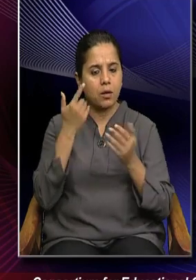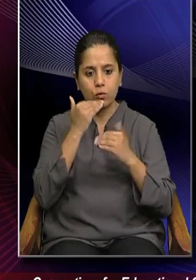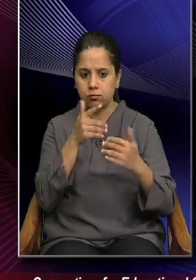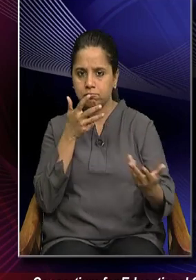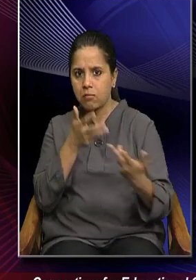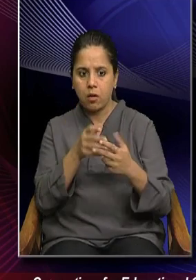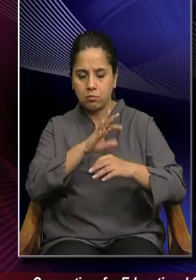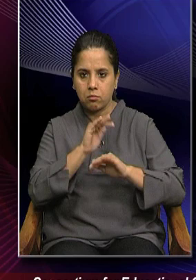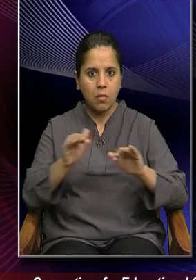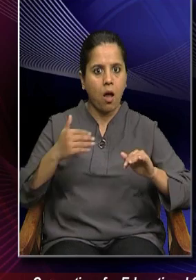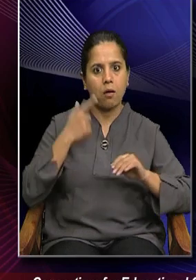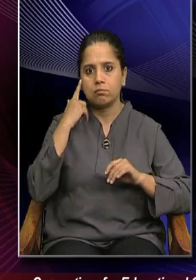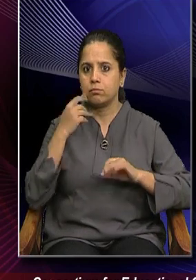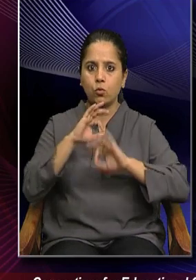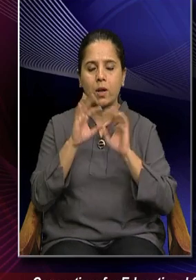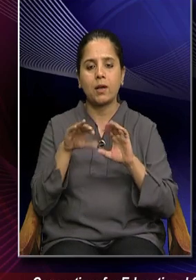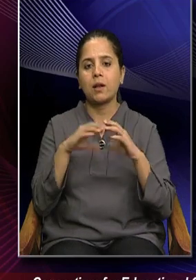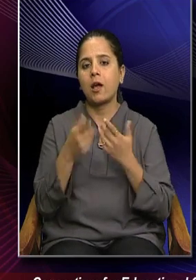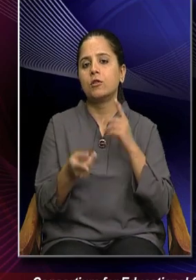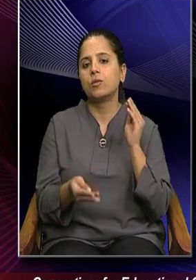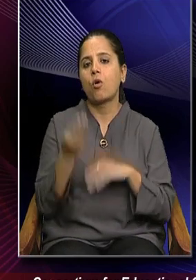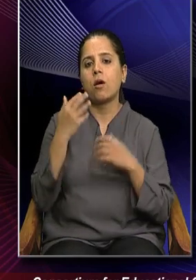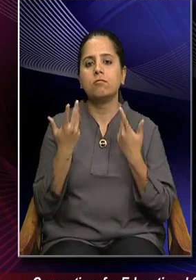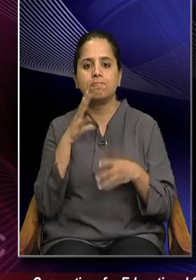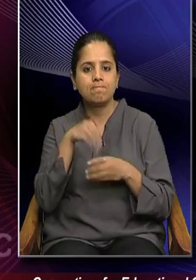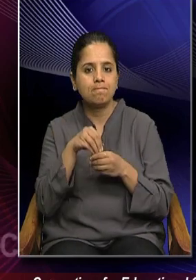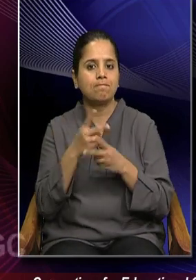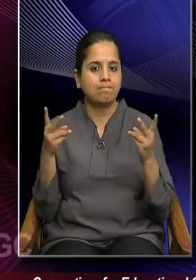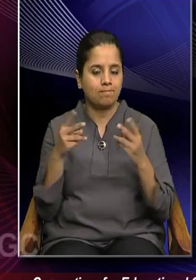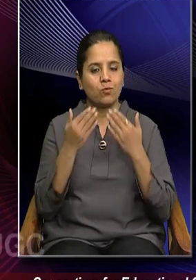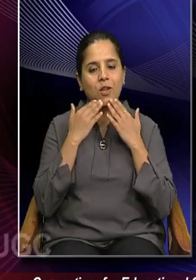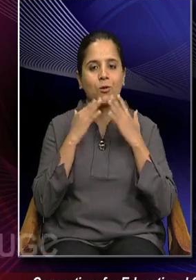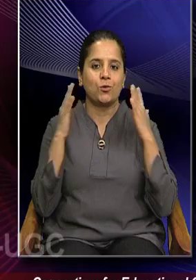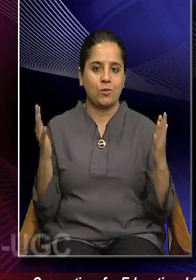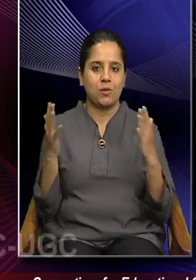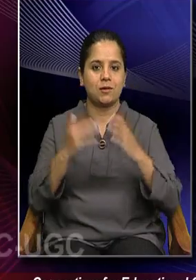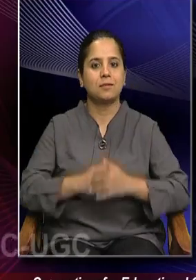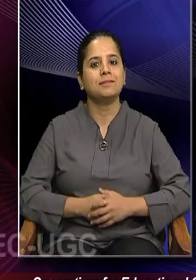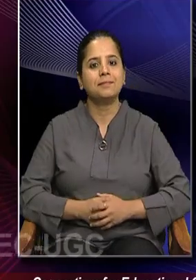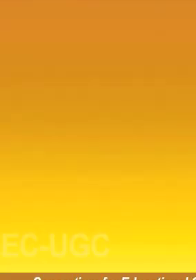students and make the classroom more engaging. Thank you so much.